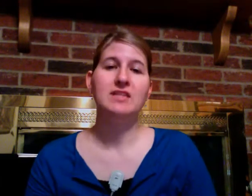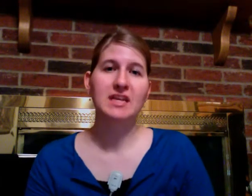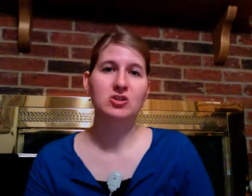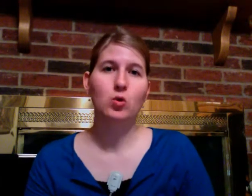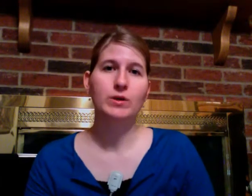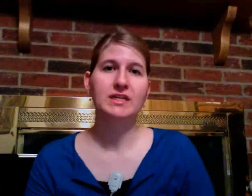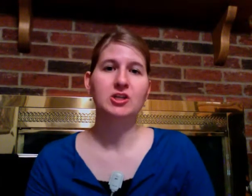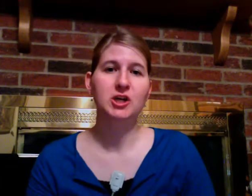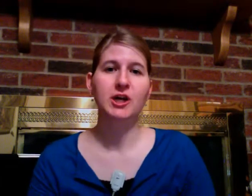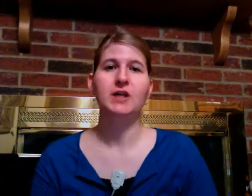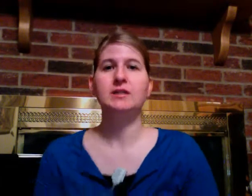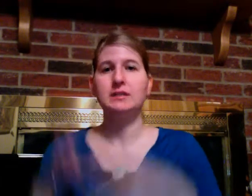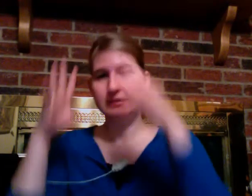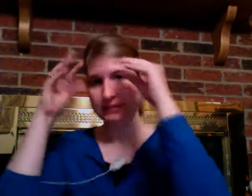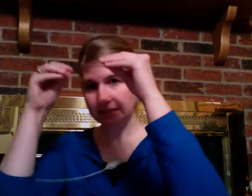teach or teacher.